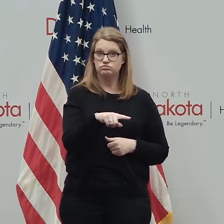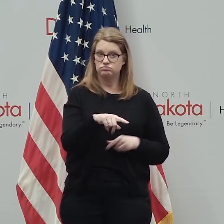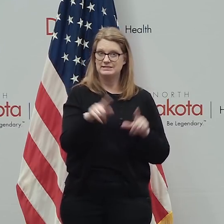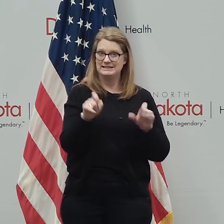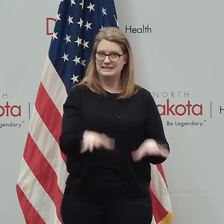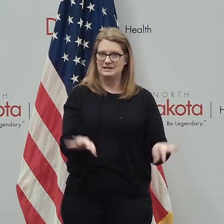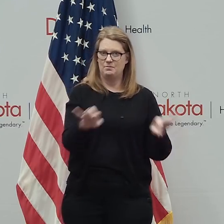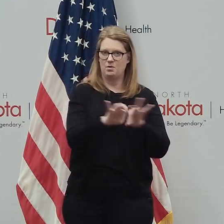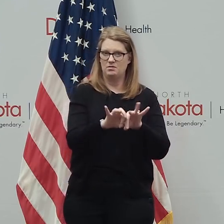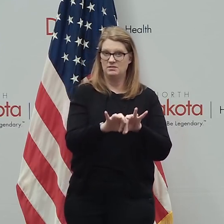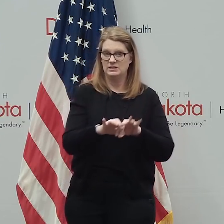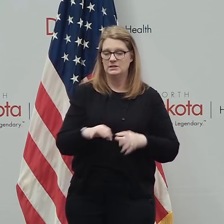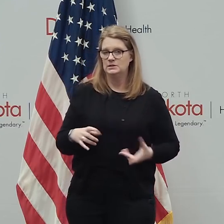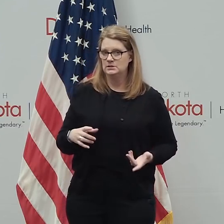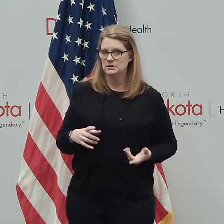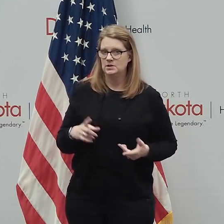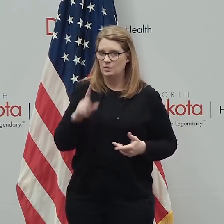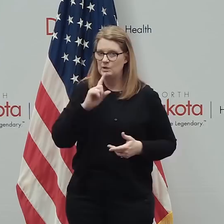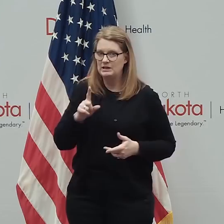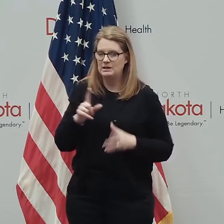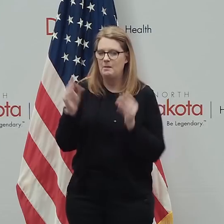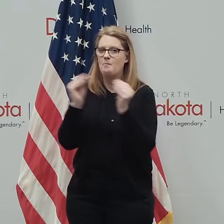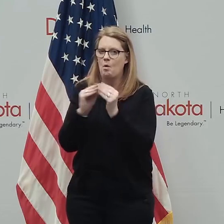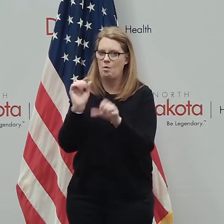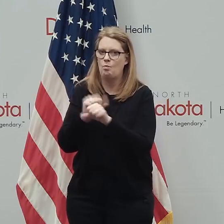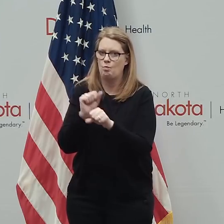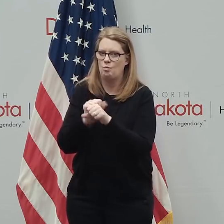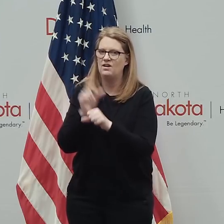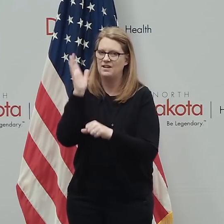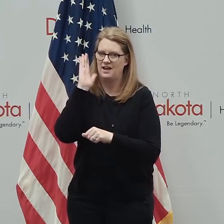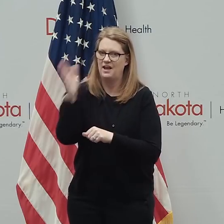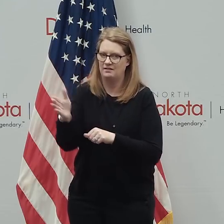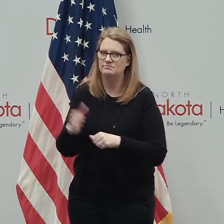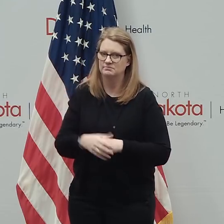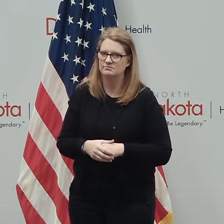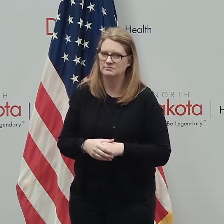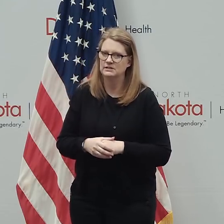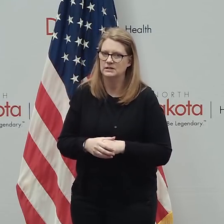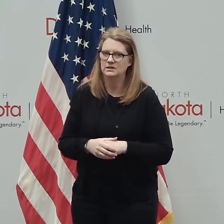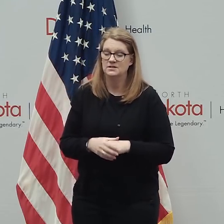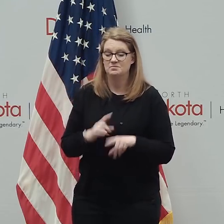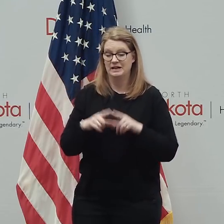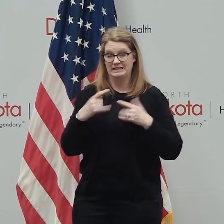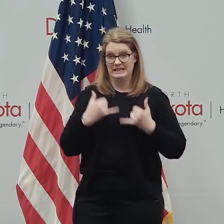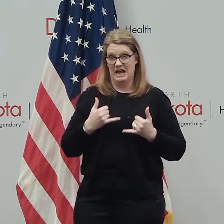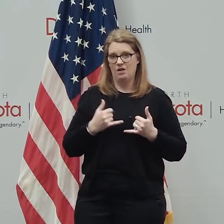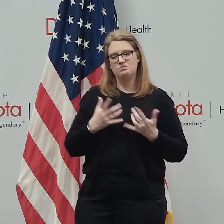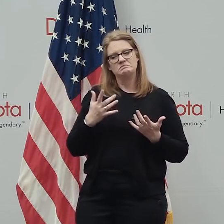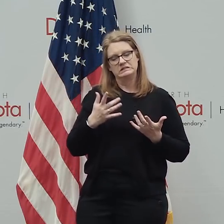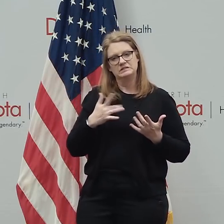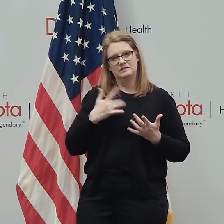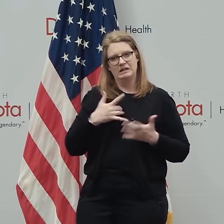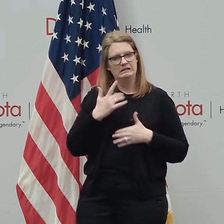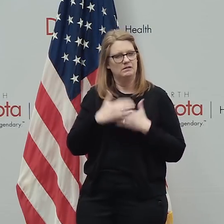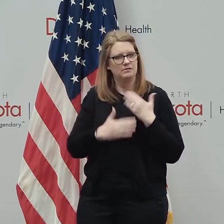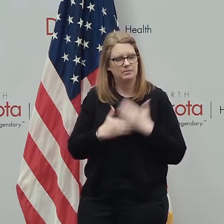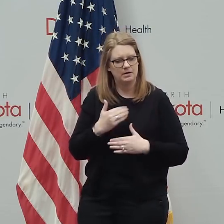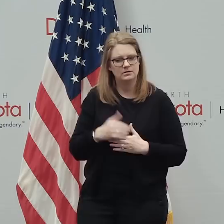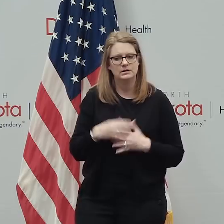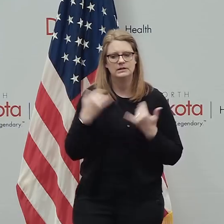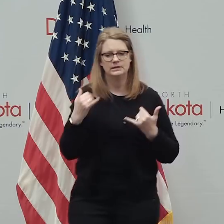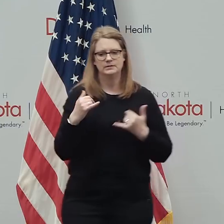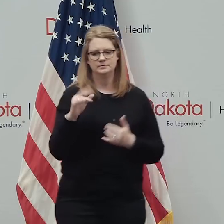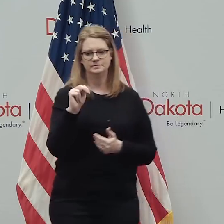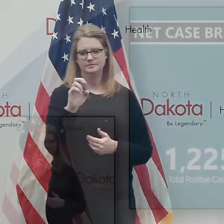work to do to make sure that we can stay safe, even though we're faring really well to date. On the net case